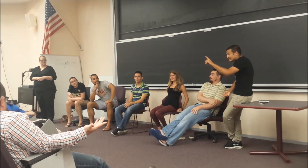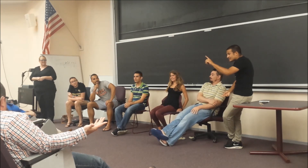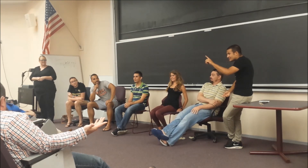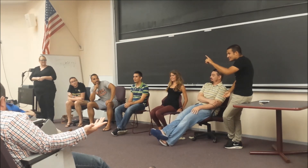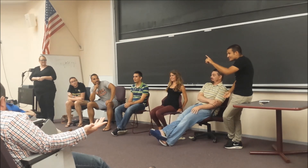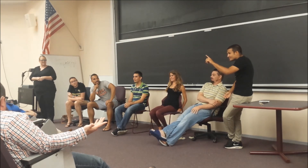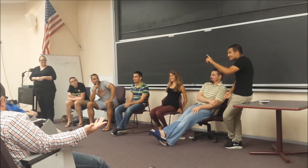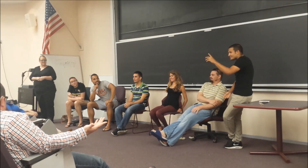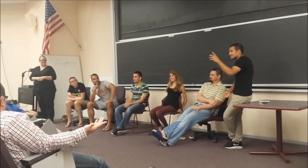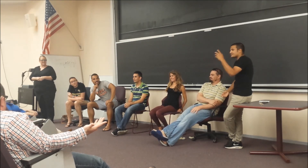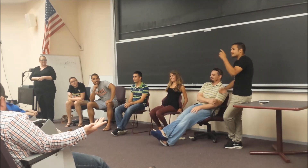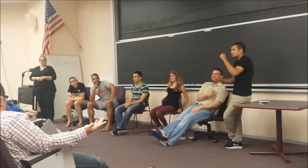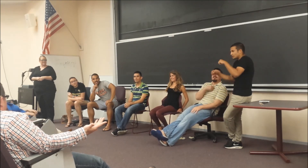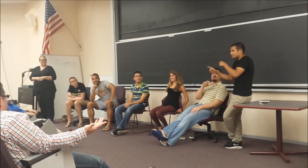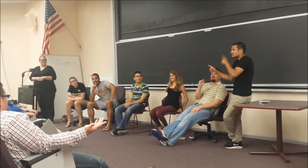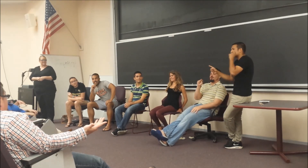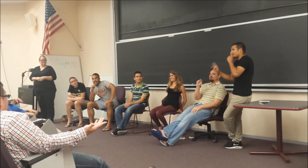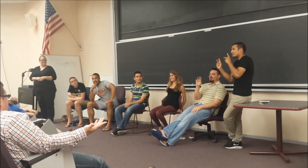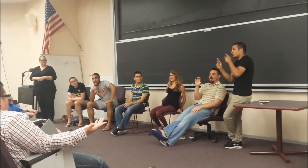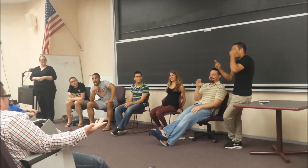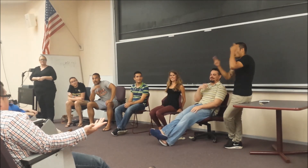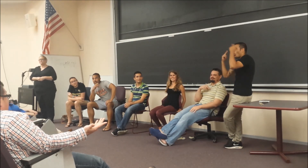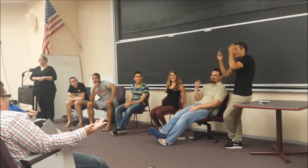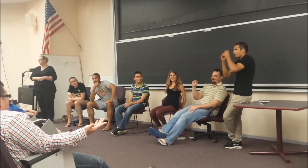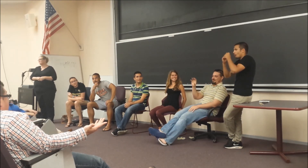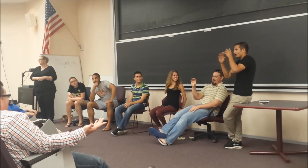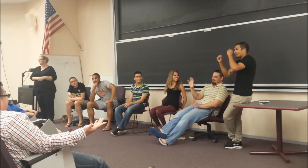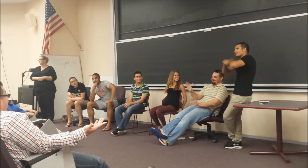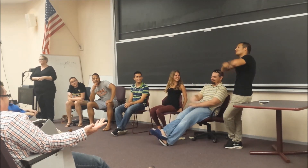Oh, sorry. So I imagine